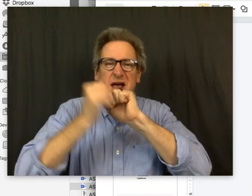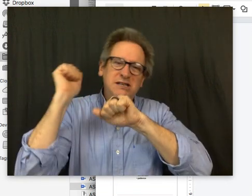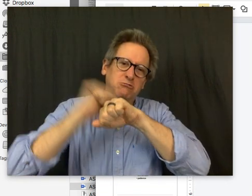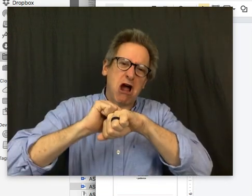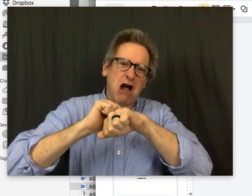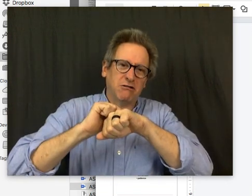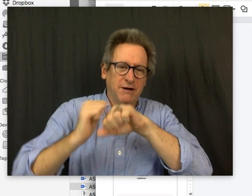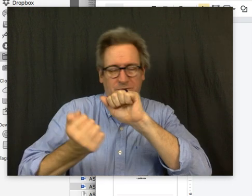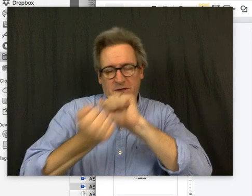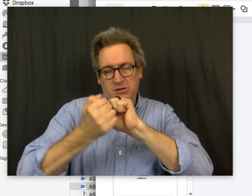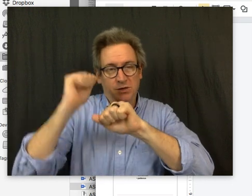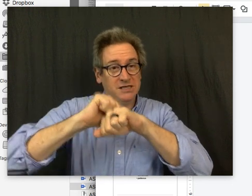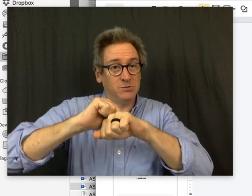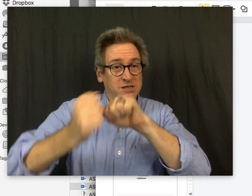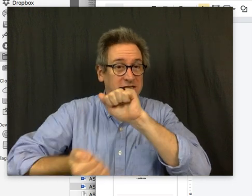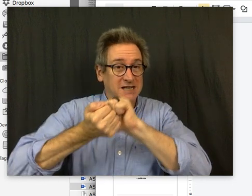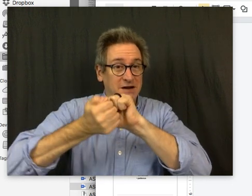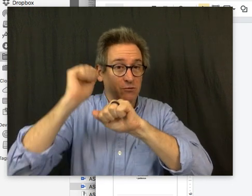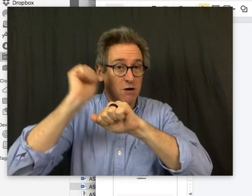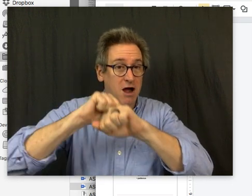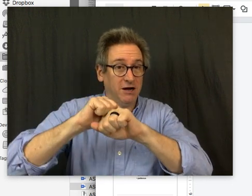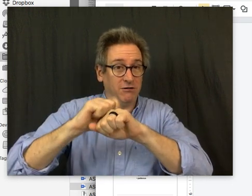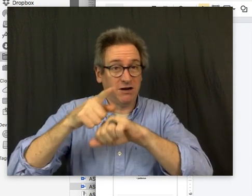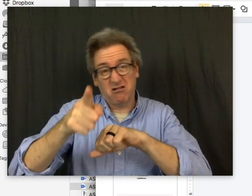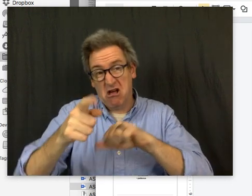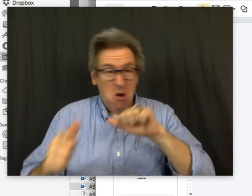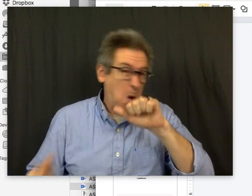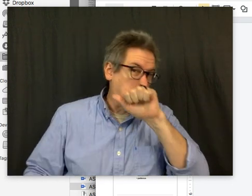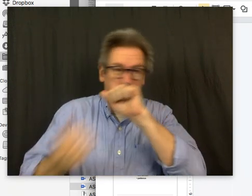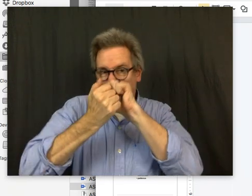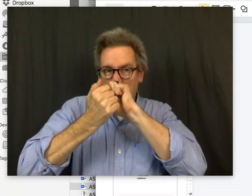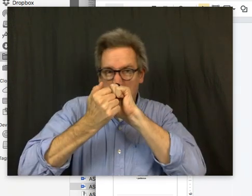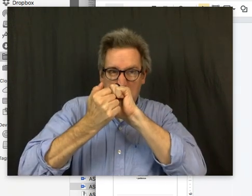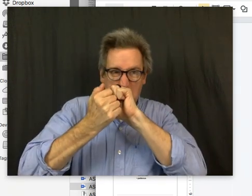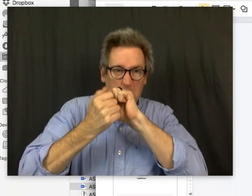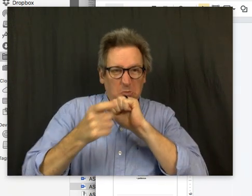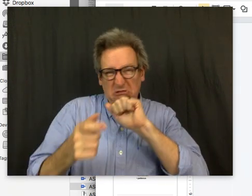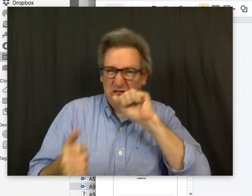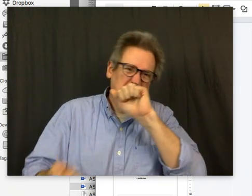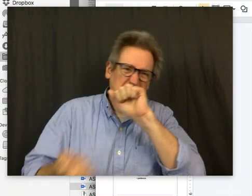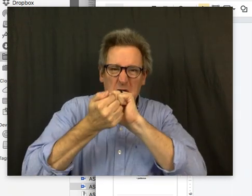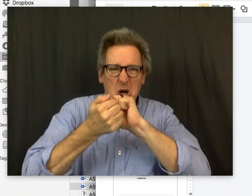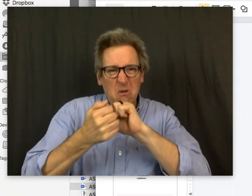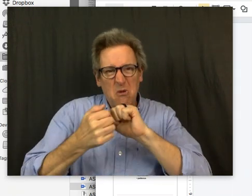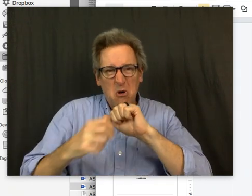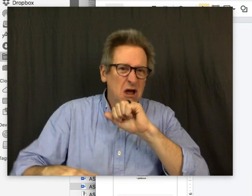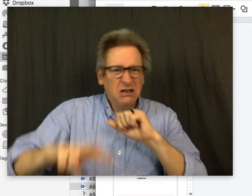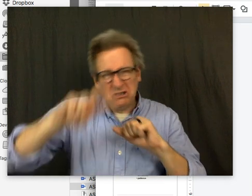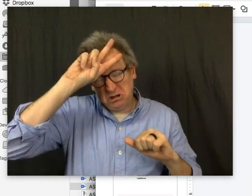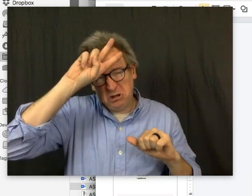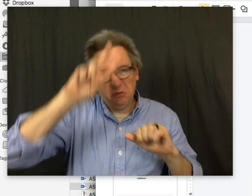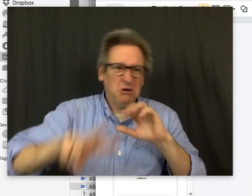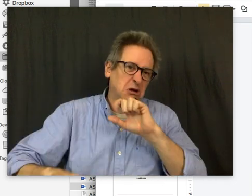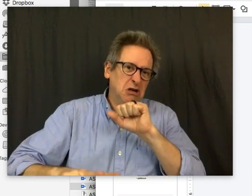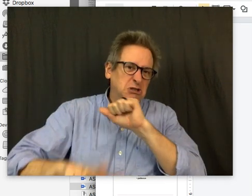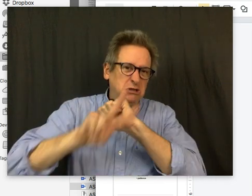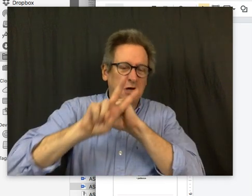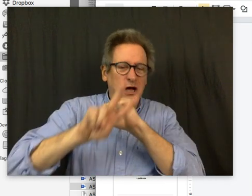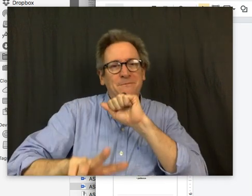Dumb as a rock, right? So this is almost the sign for rock here, right? Oh, dumb or